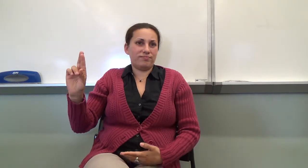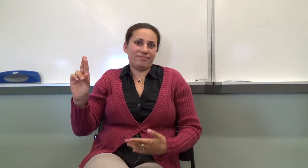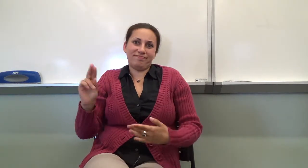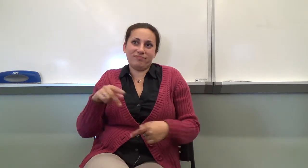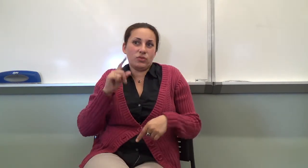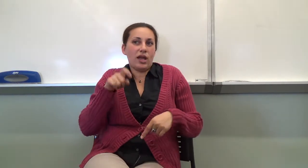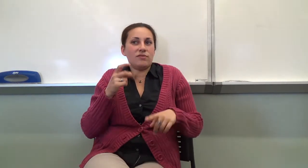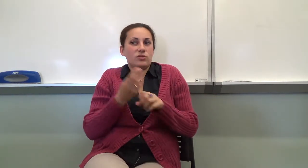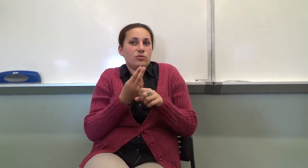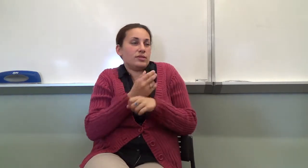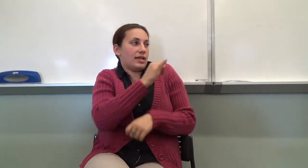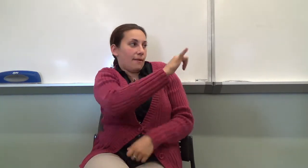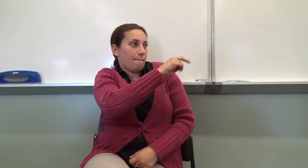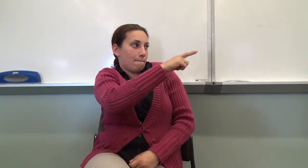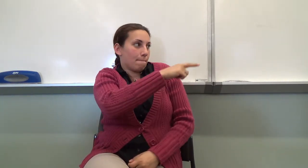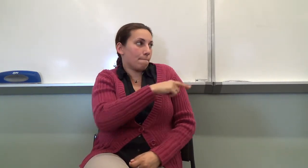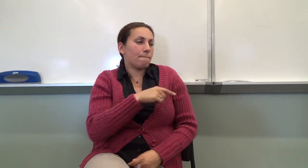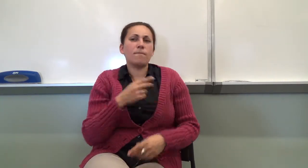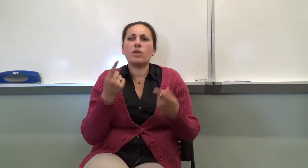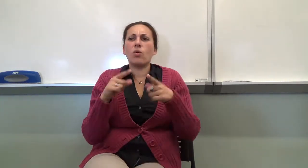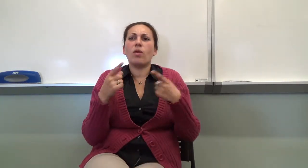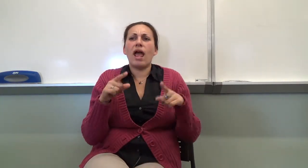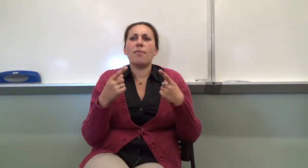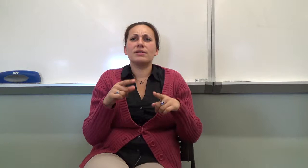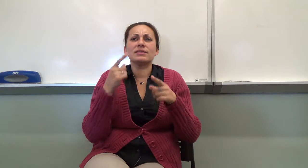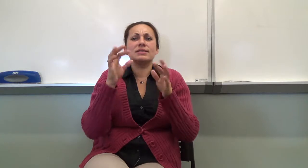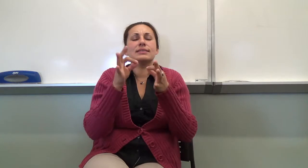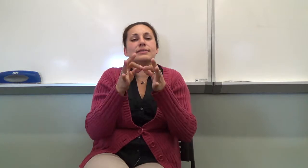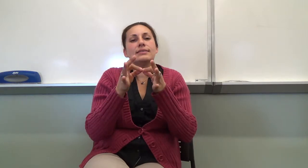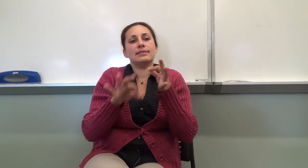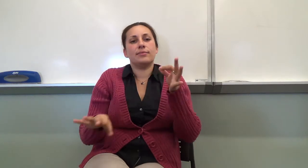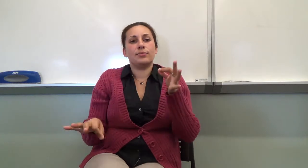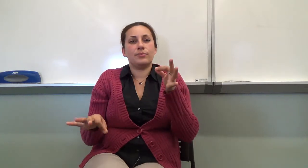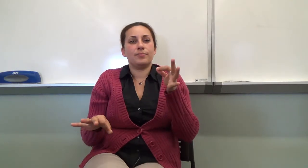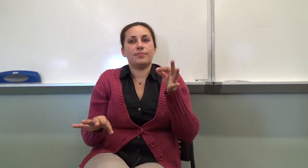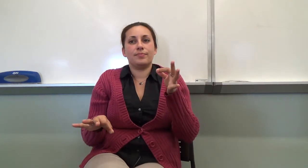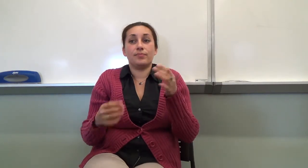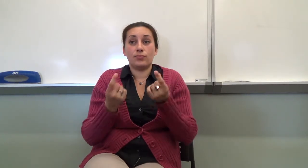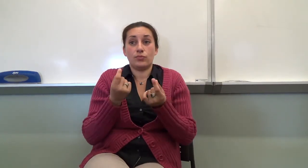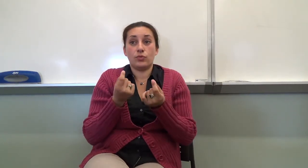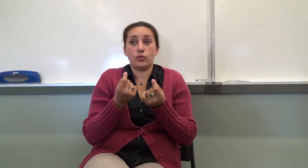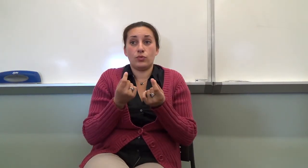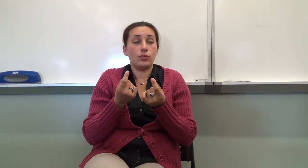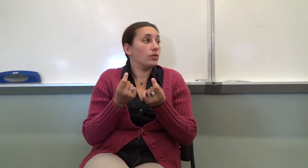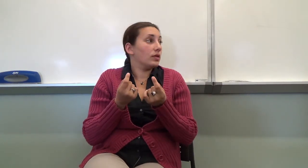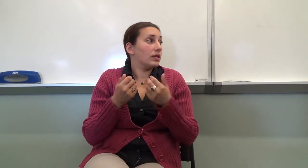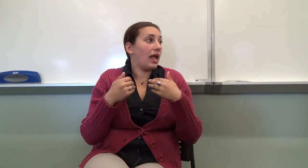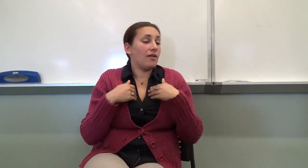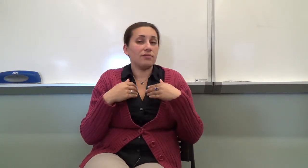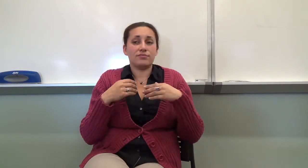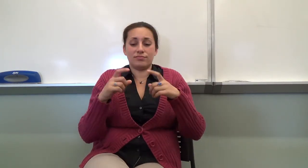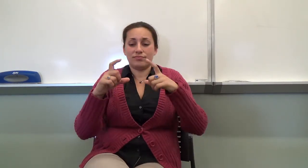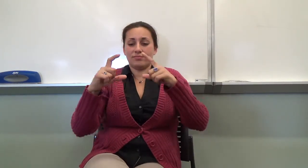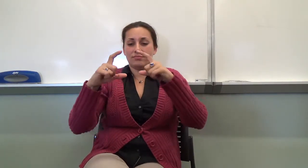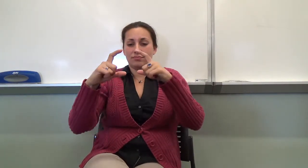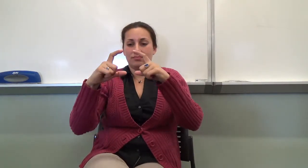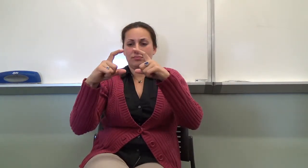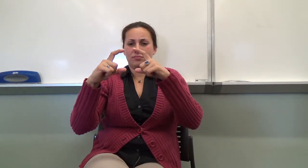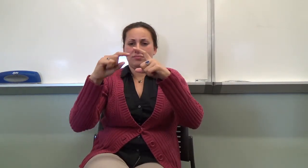one. And what happens is very simple. They simply take a mark here that's so small that it's kind of hard for you to see,